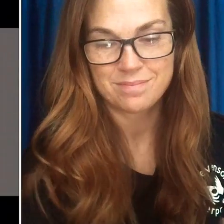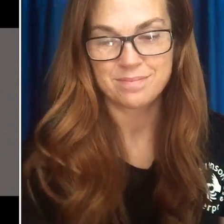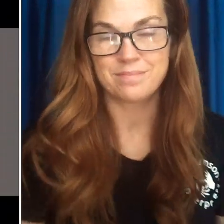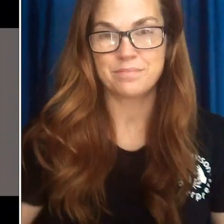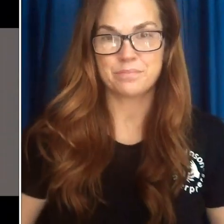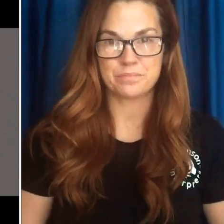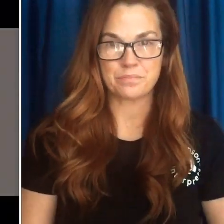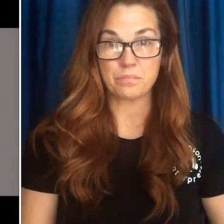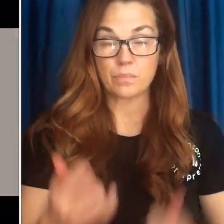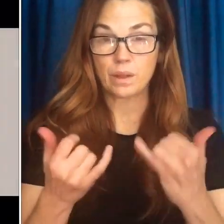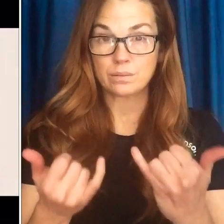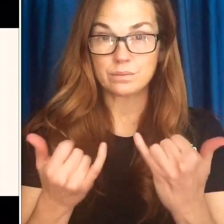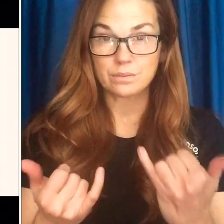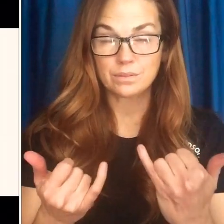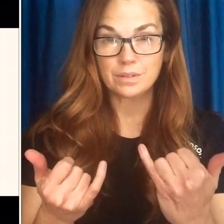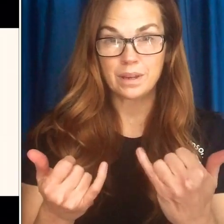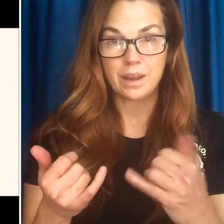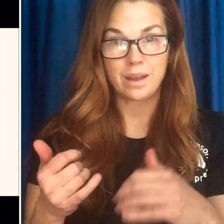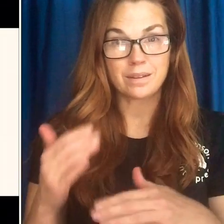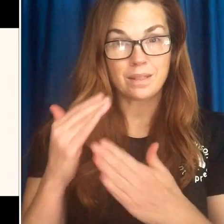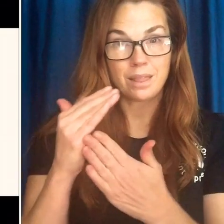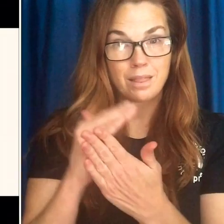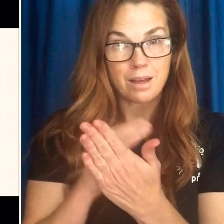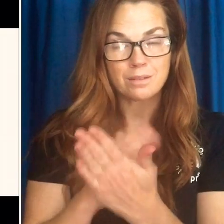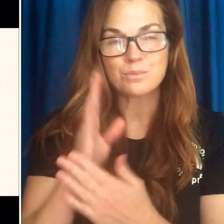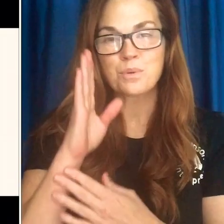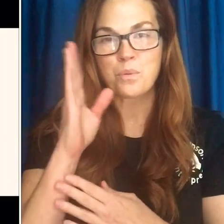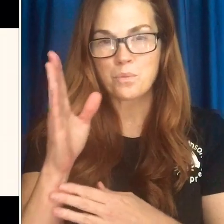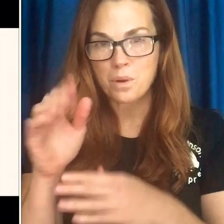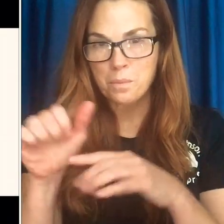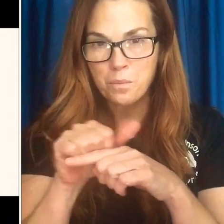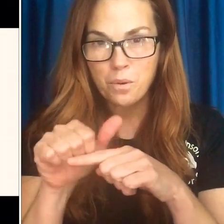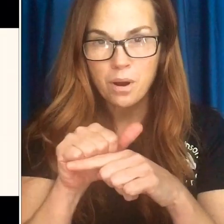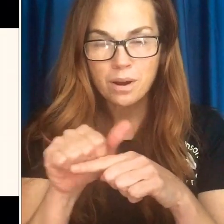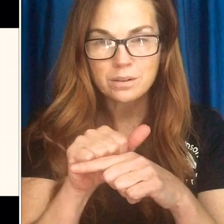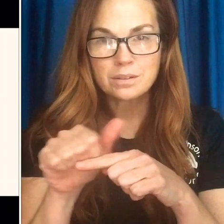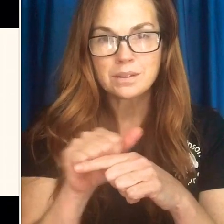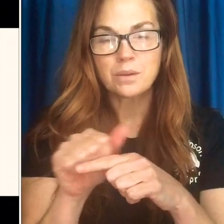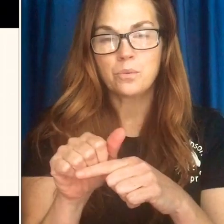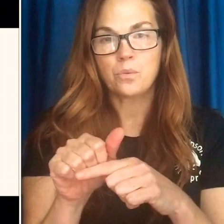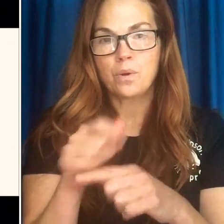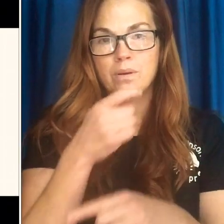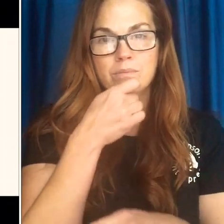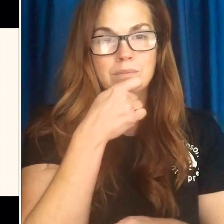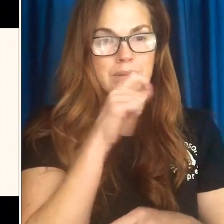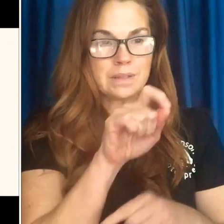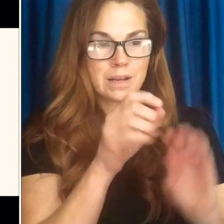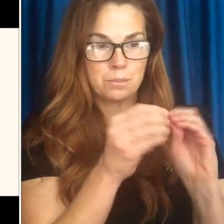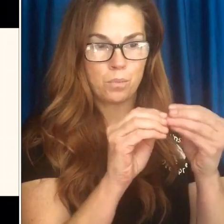Practicing with decimal to fraction equivalents, meeting the requirements for TEKS